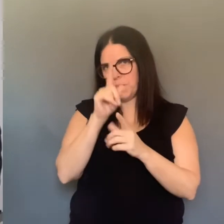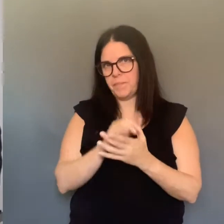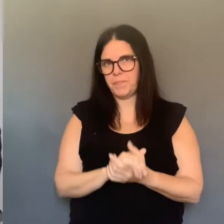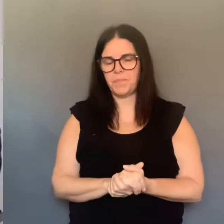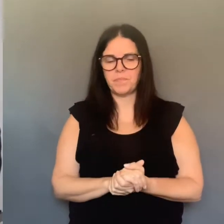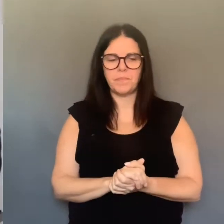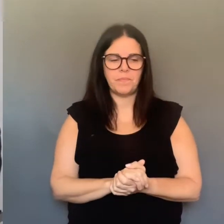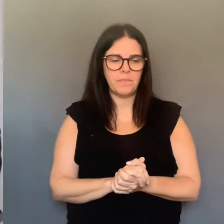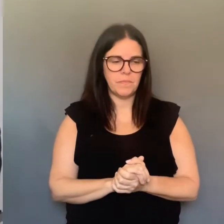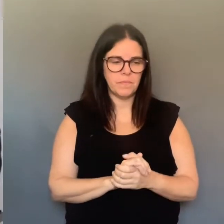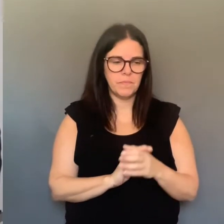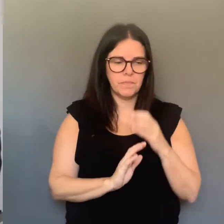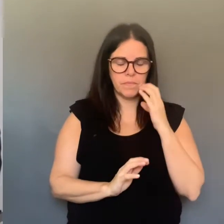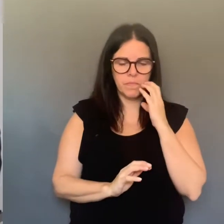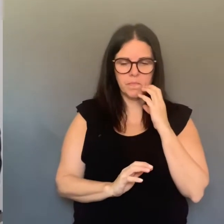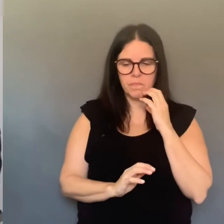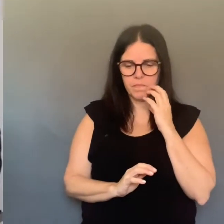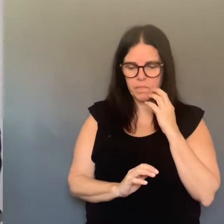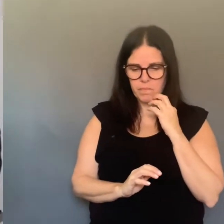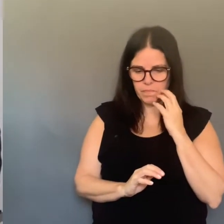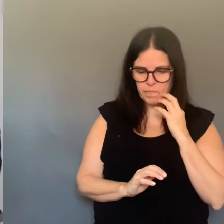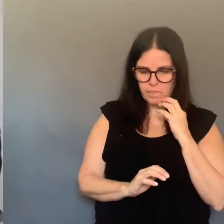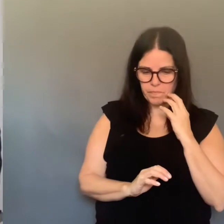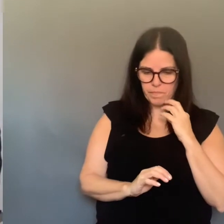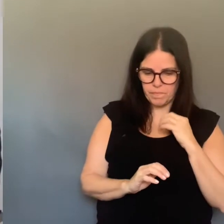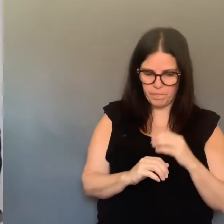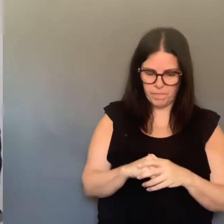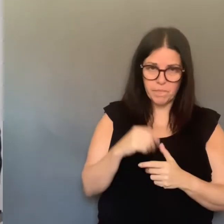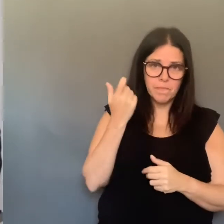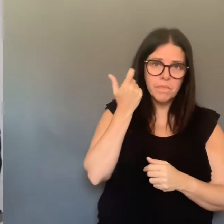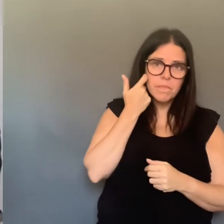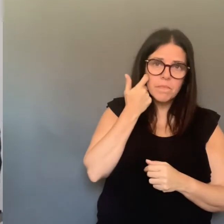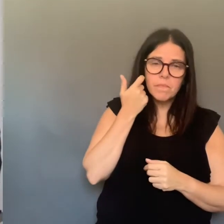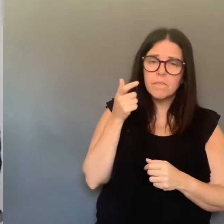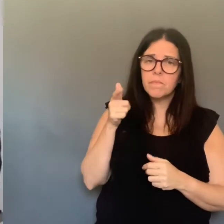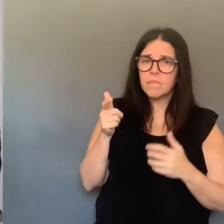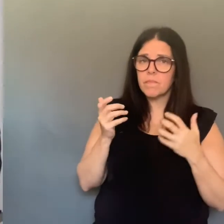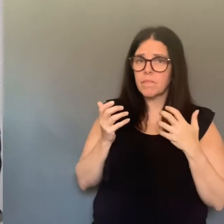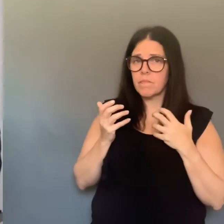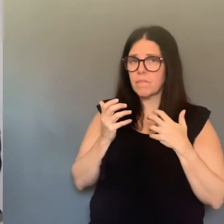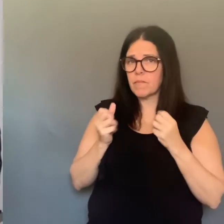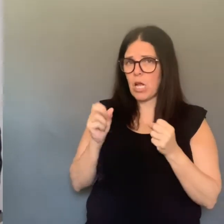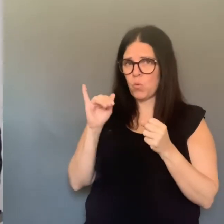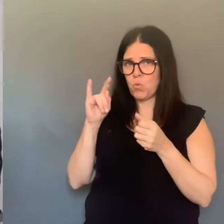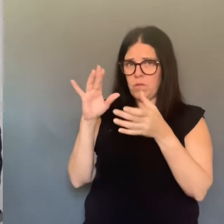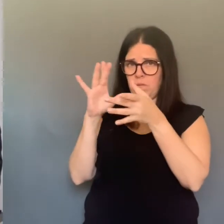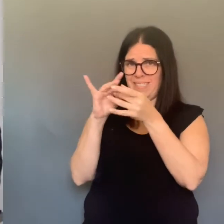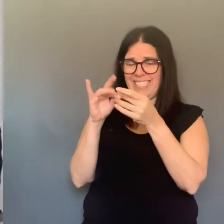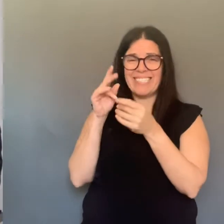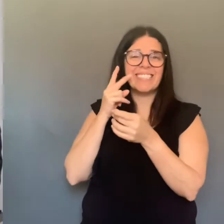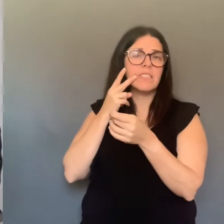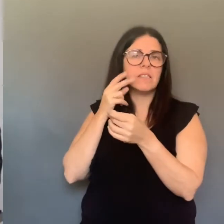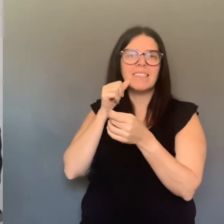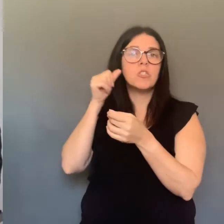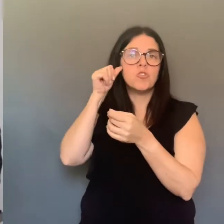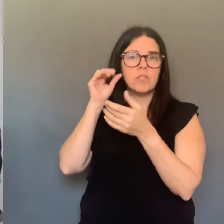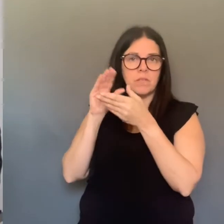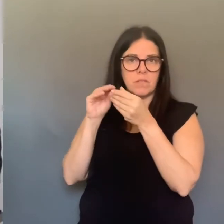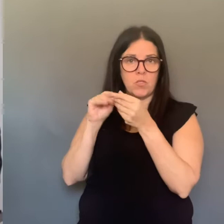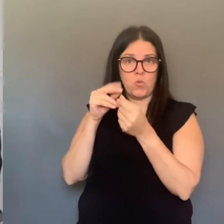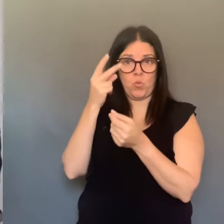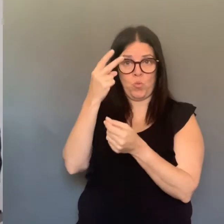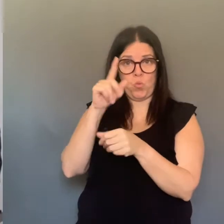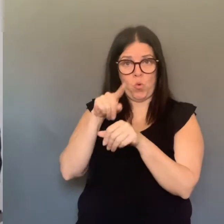The previous release from the health unit indicating the 2 long-term care facilities from yesterday, one of them is referred